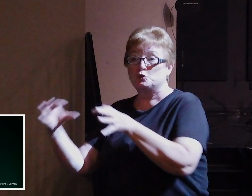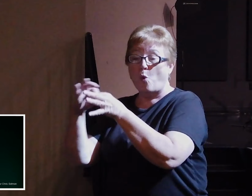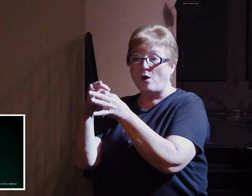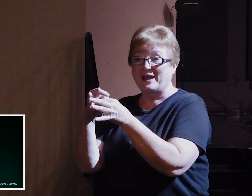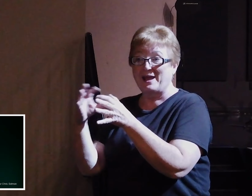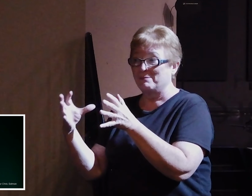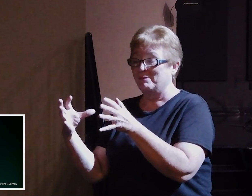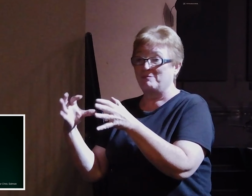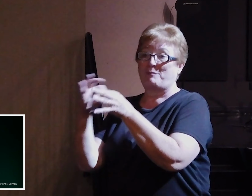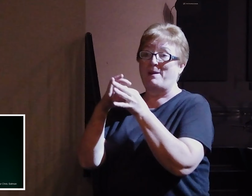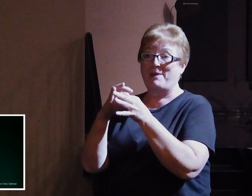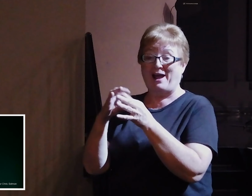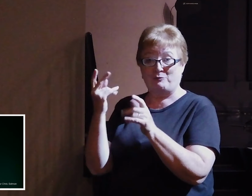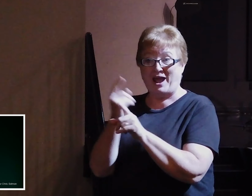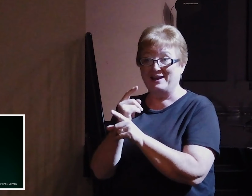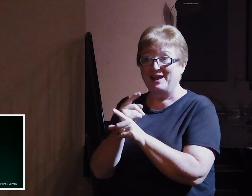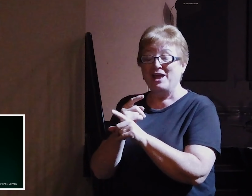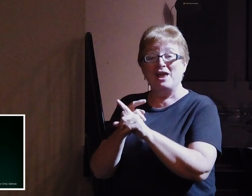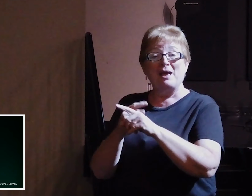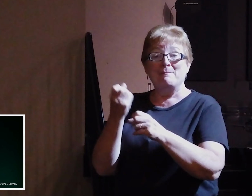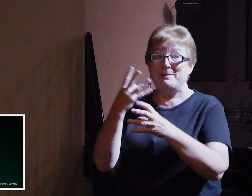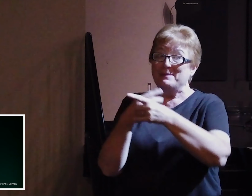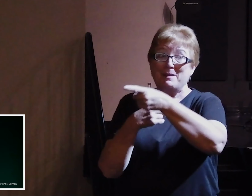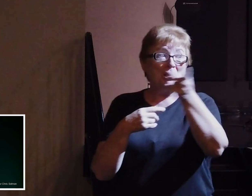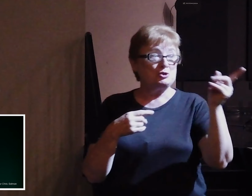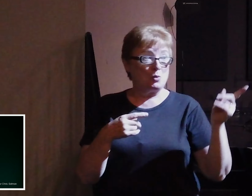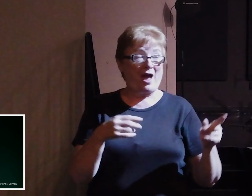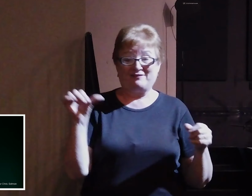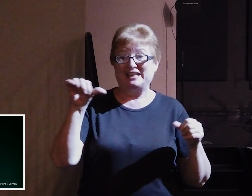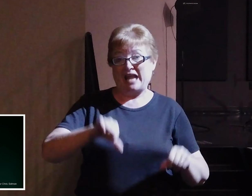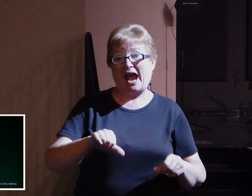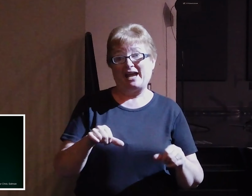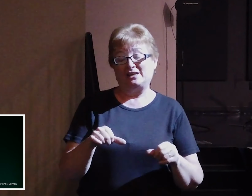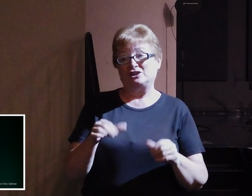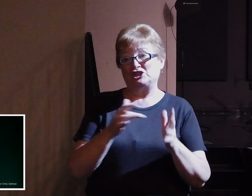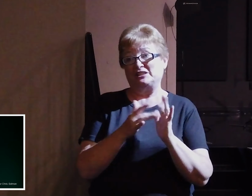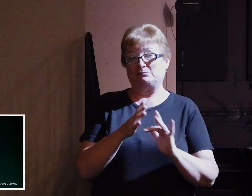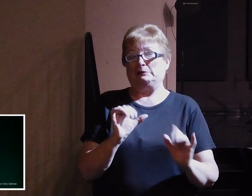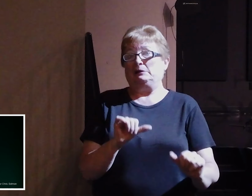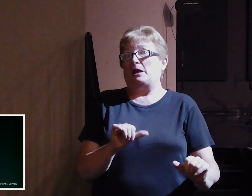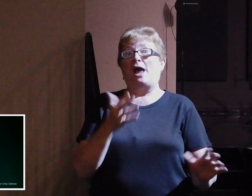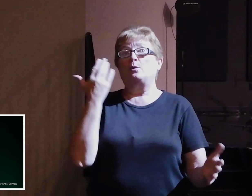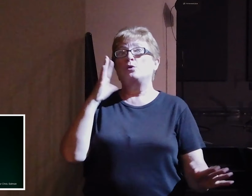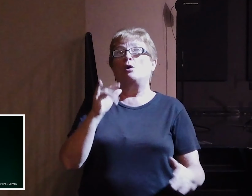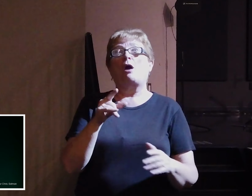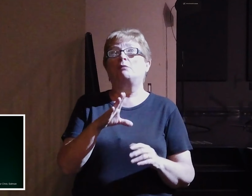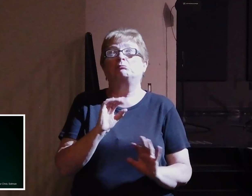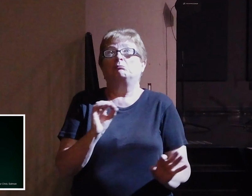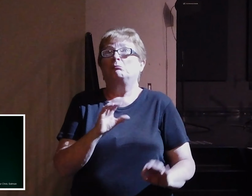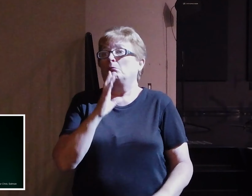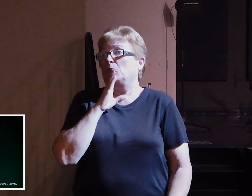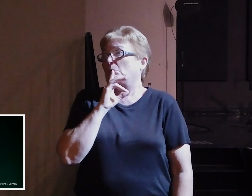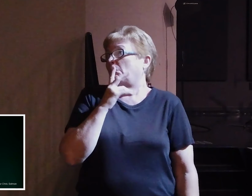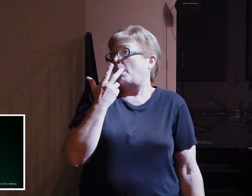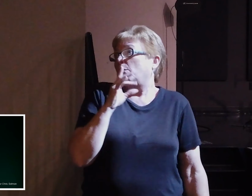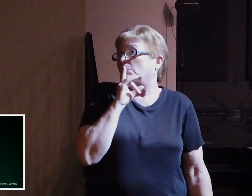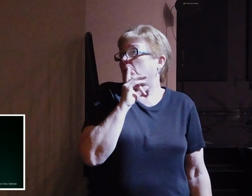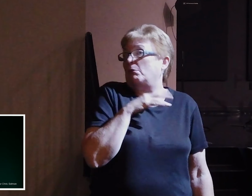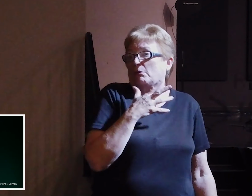been ashamed and may have denied Christ. And we're praying for the restoration. We may have done that though.